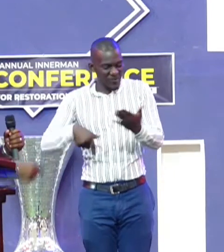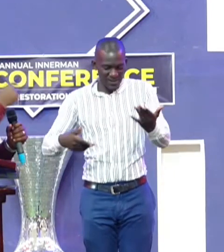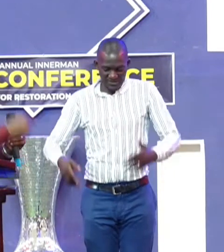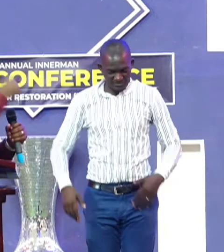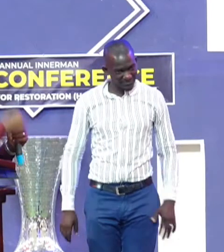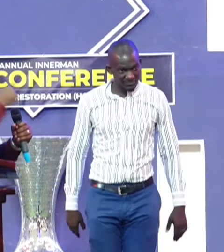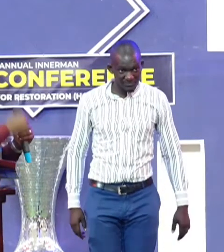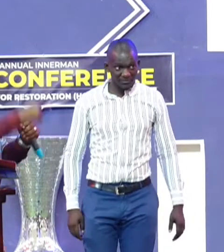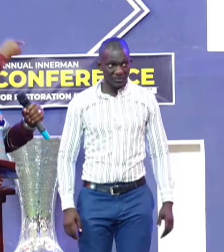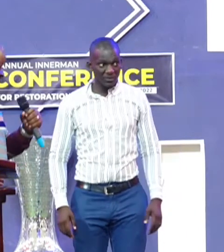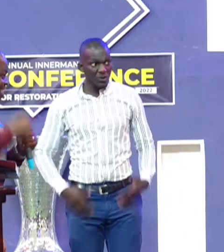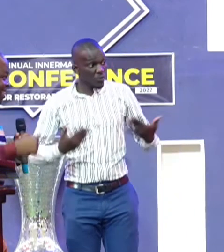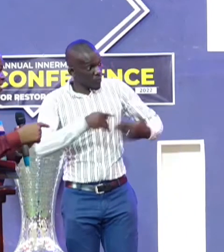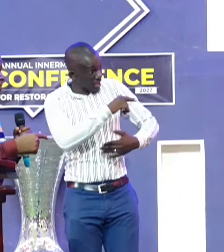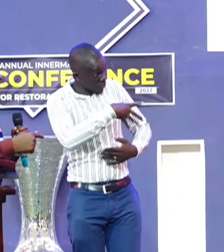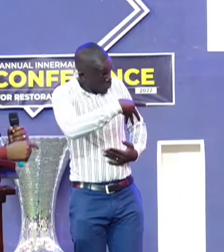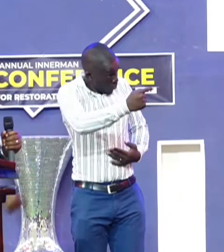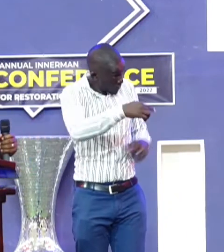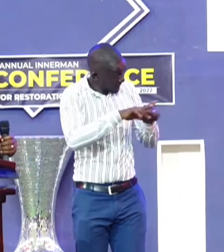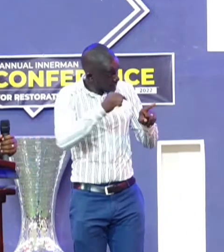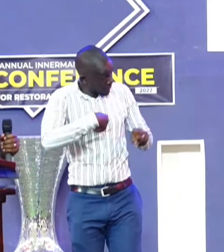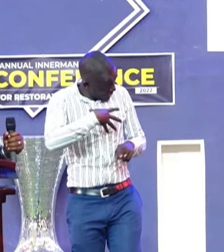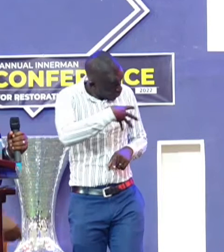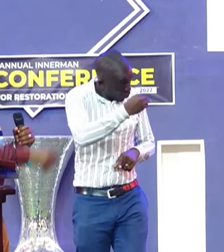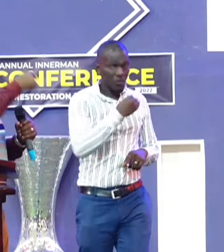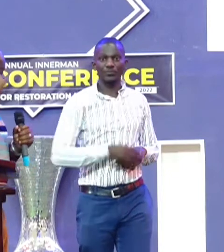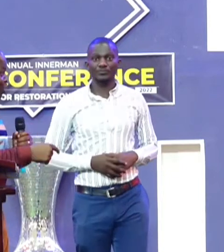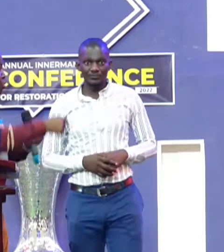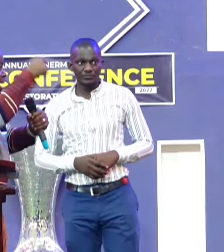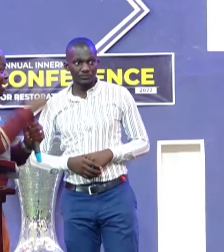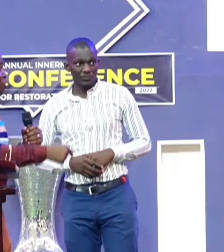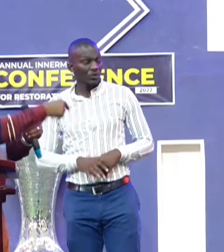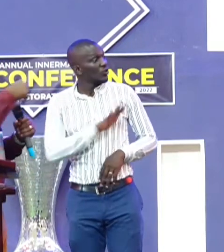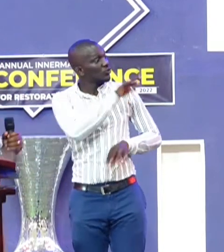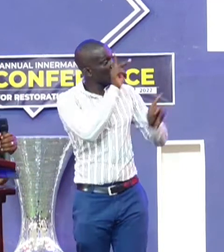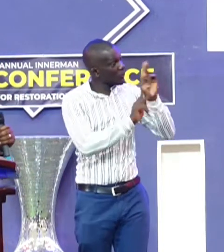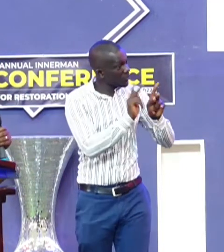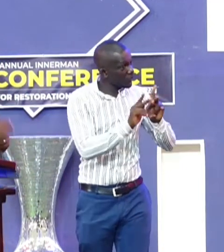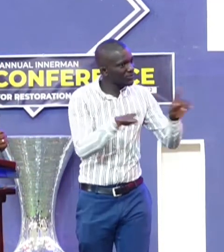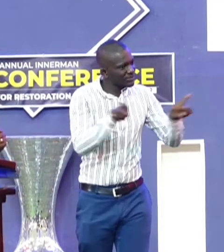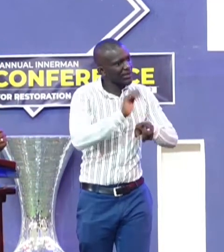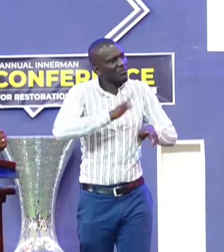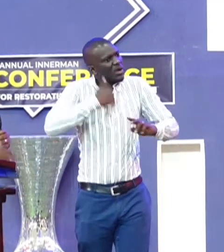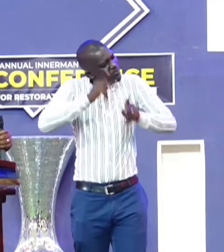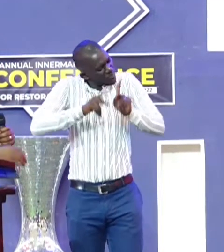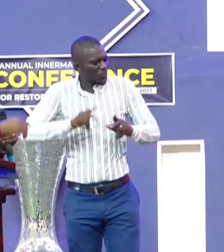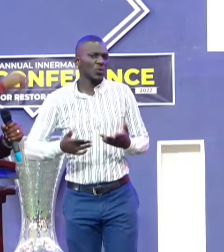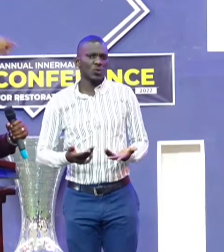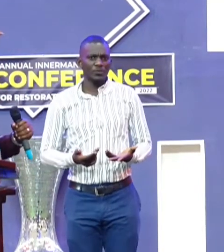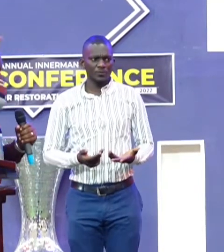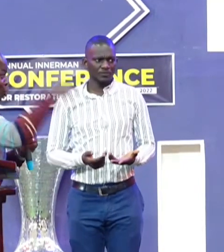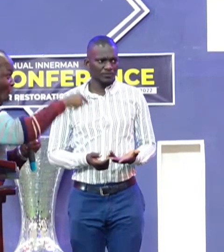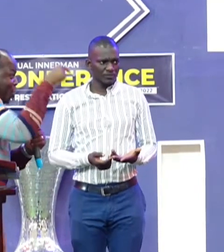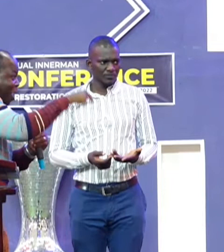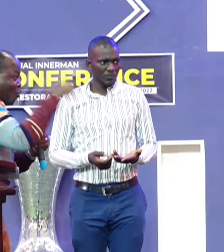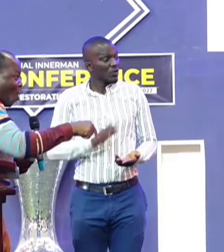she said, "Jogenda jengenda. Where you go, I will go. Abantu babagenda kuba bantu bangu. Where you stay, I'll stay, and your people